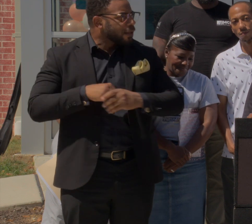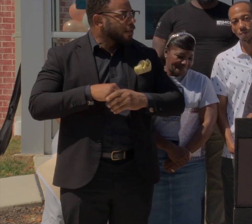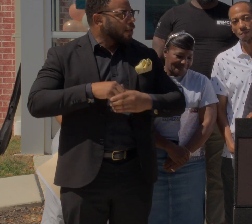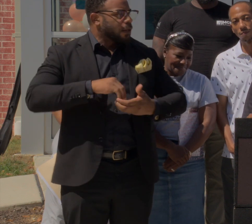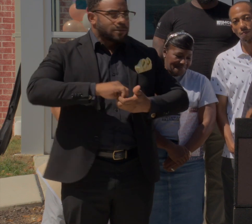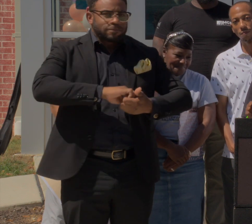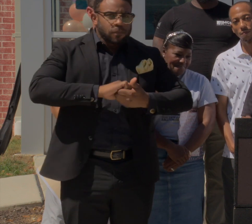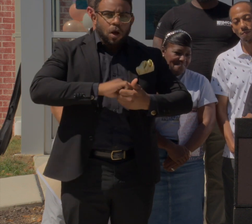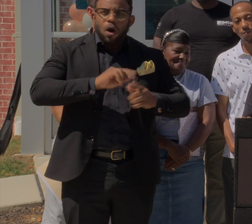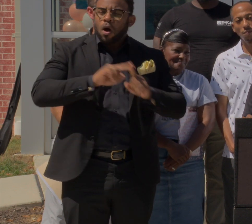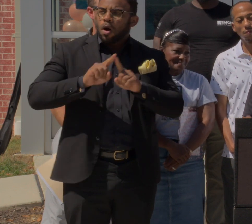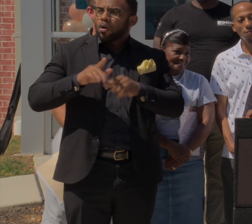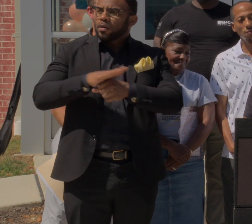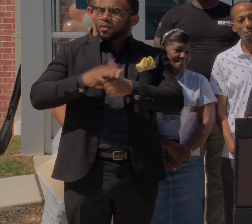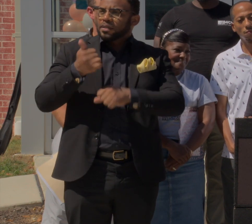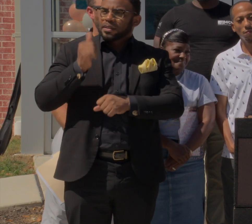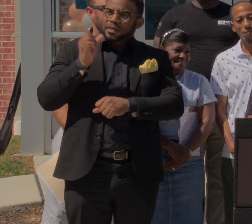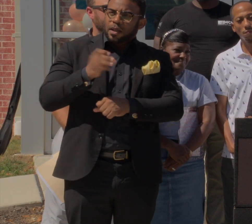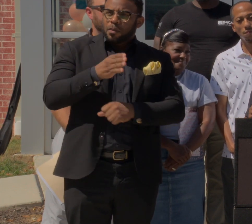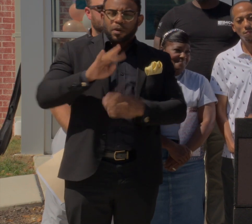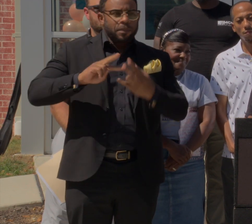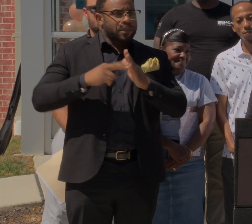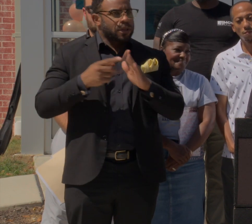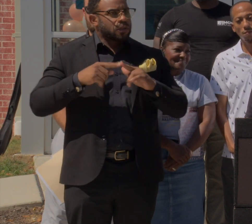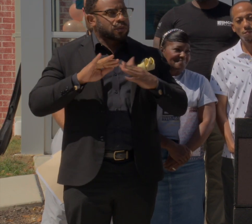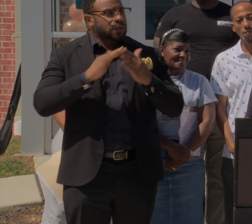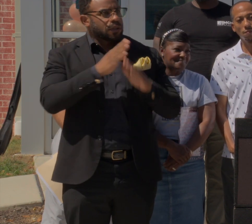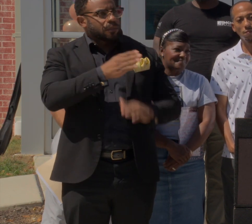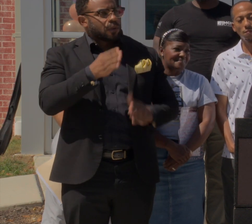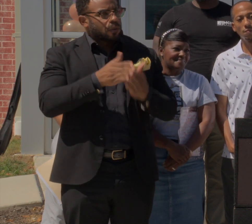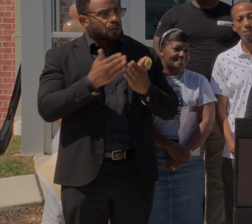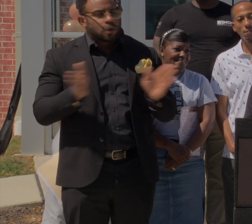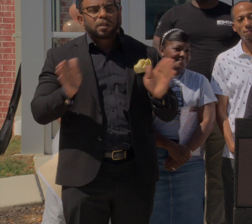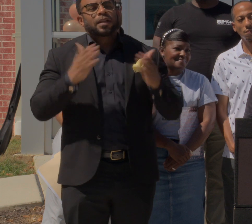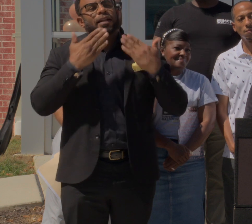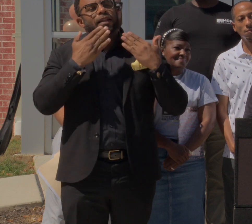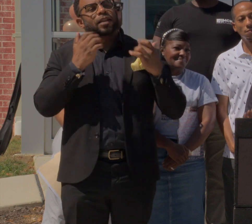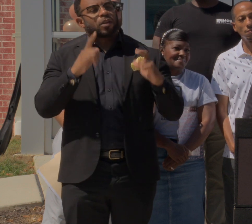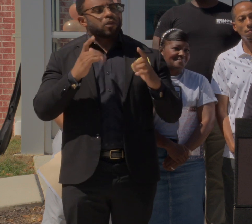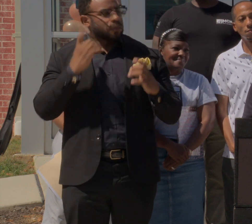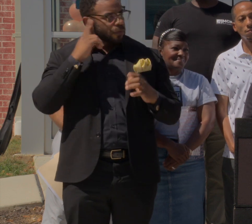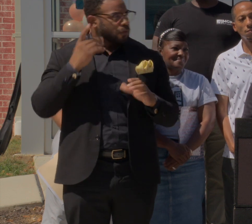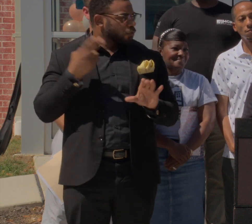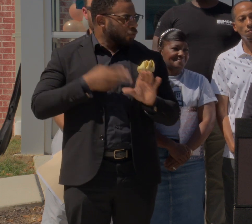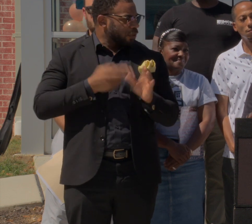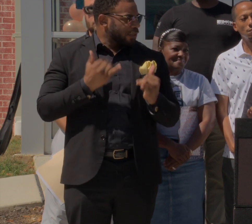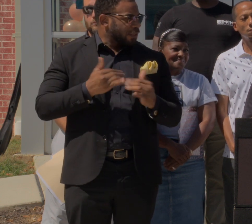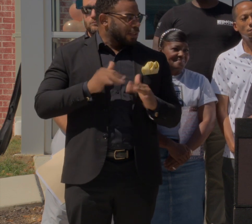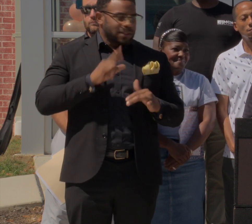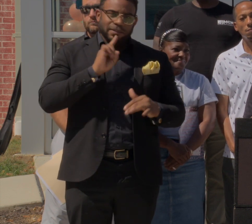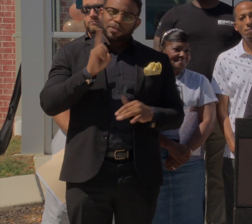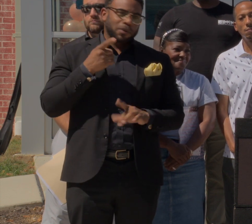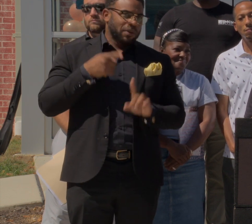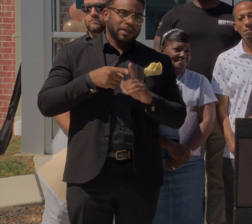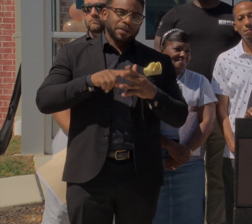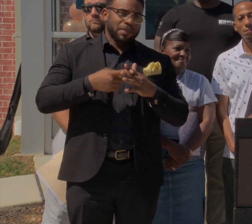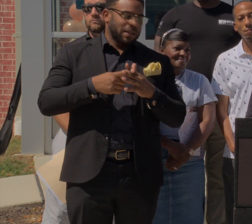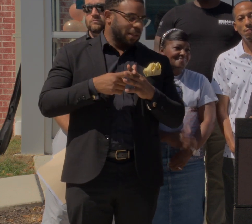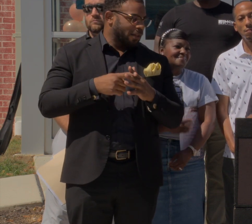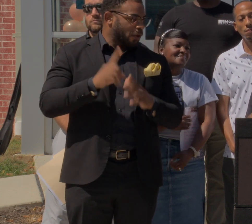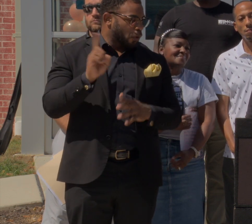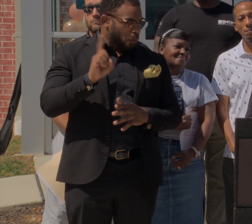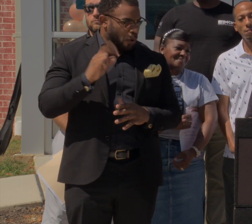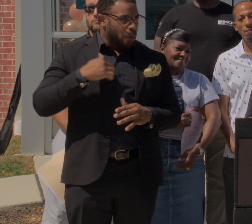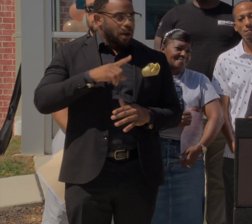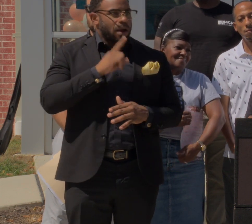but also what District 10 South Baltimore means to the city of Baltimore. So thank you all so much for joining today. This is only the beginning of